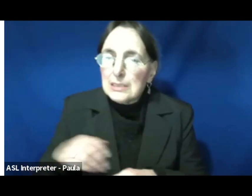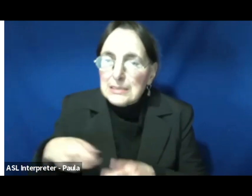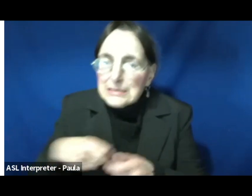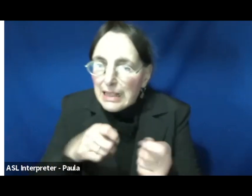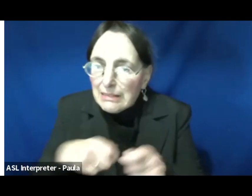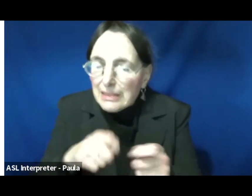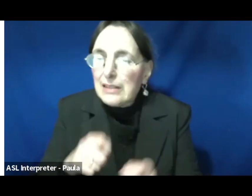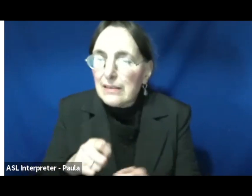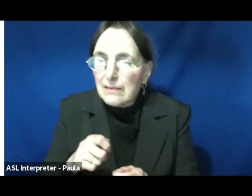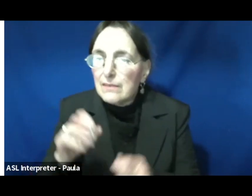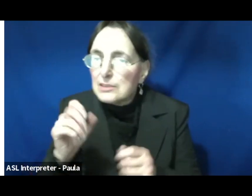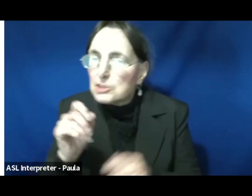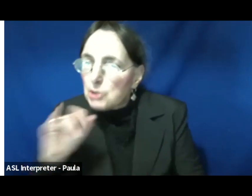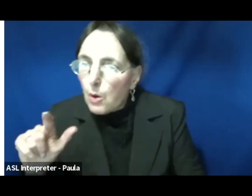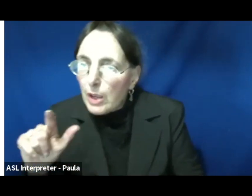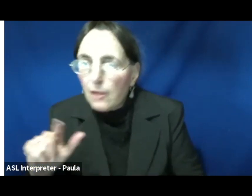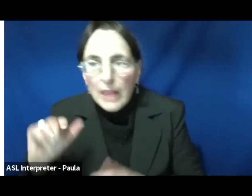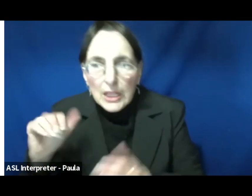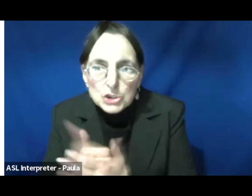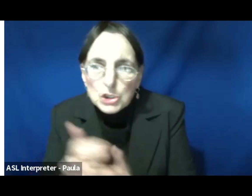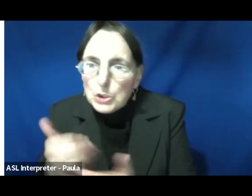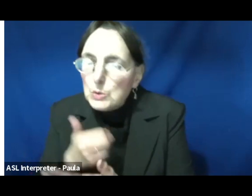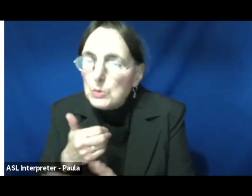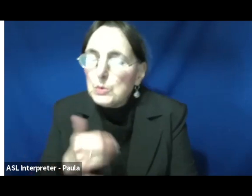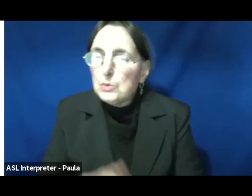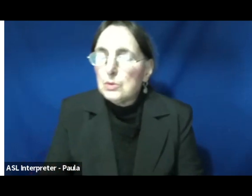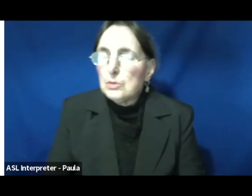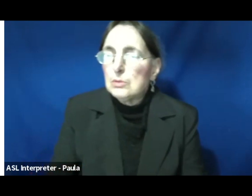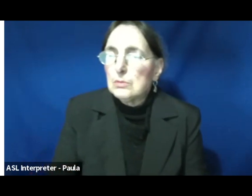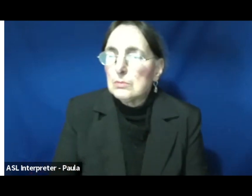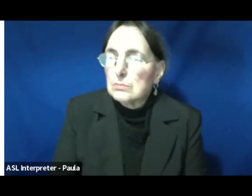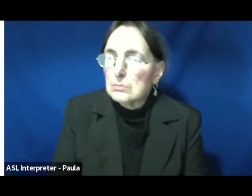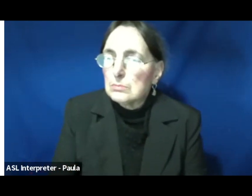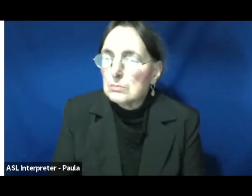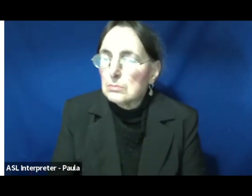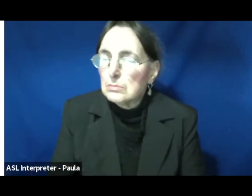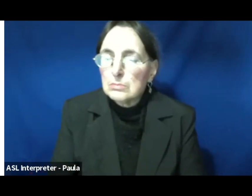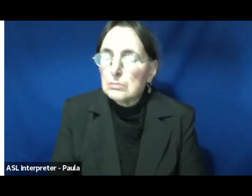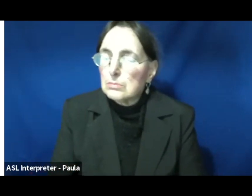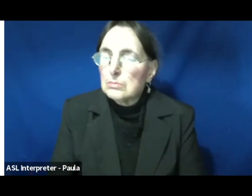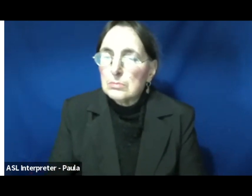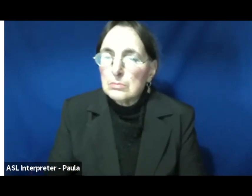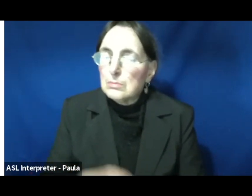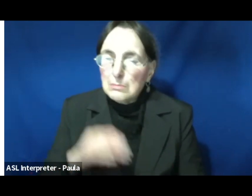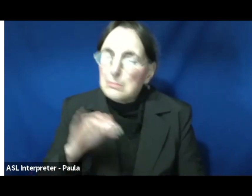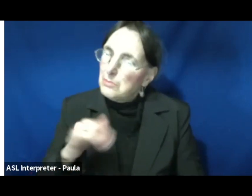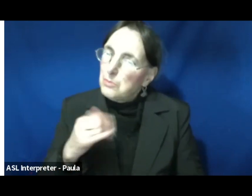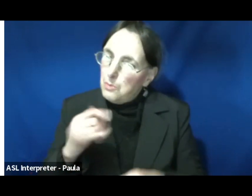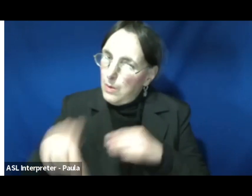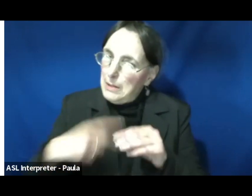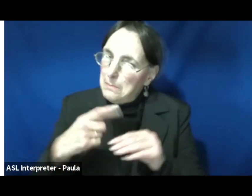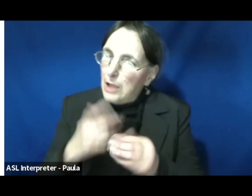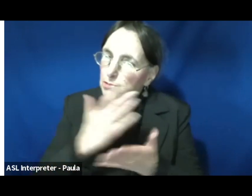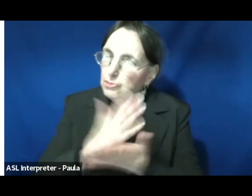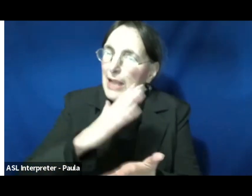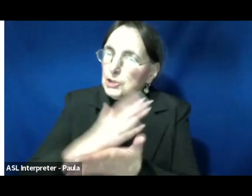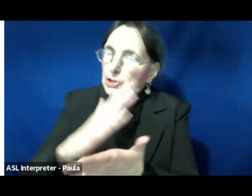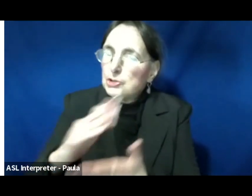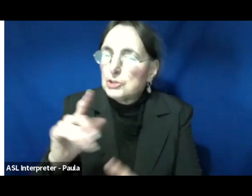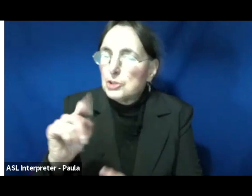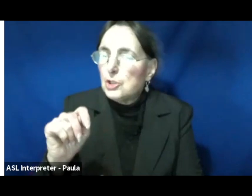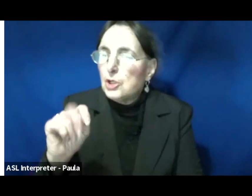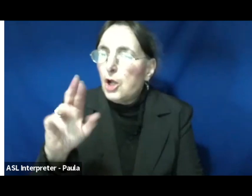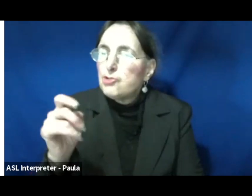This is a new stuff. Who does minimum tillage? These folks didn't have tractors, right? They don't use big tractors. So